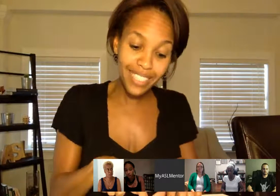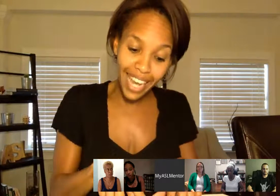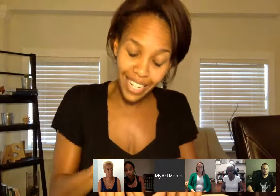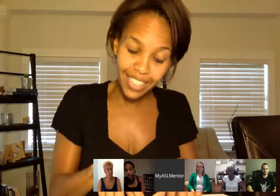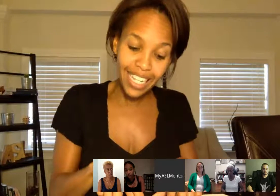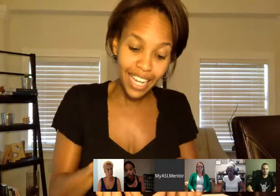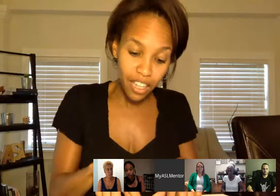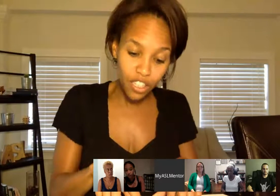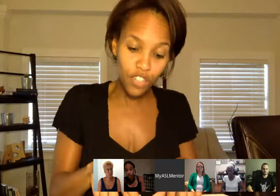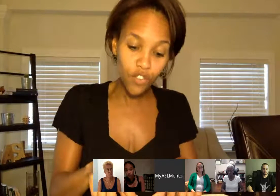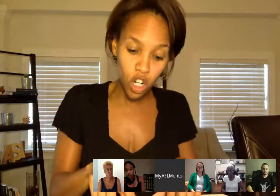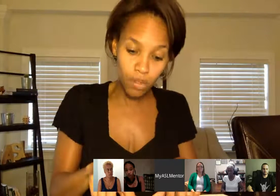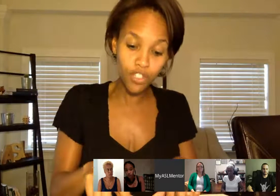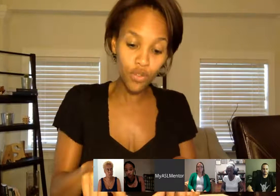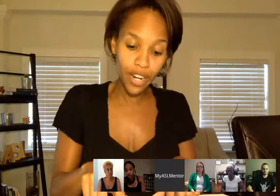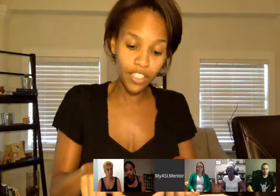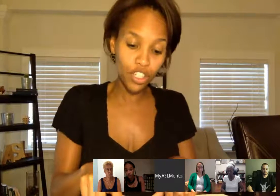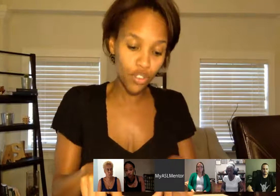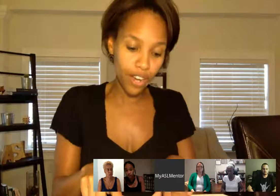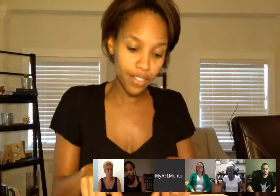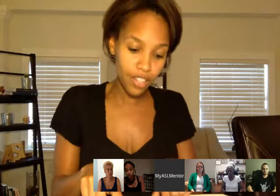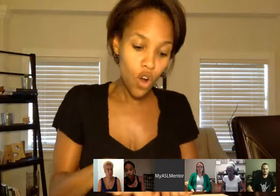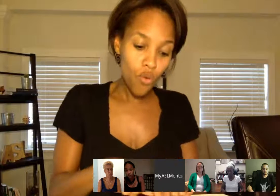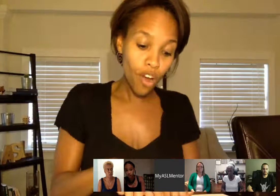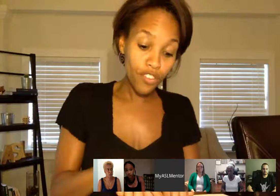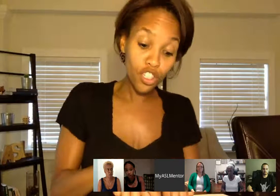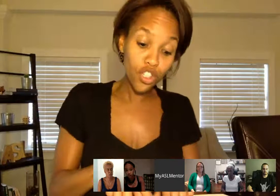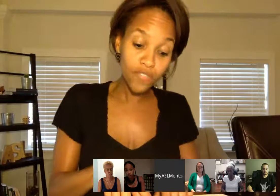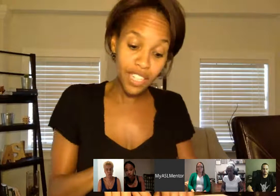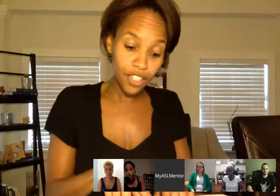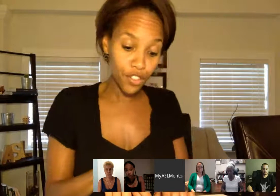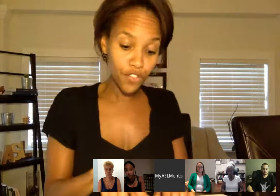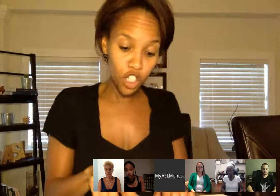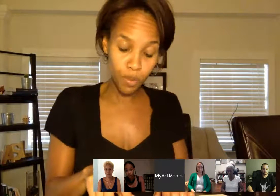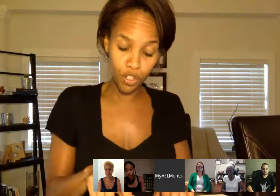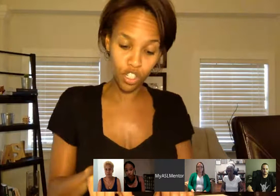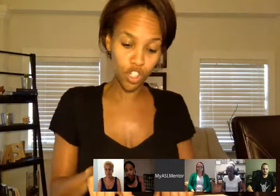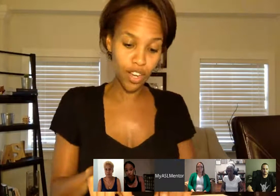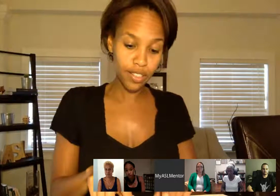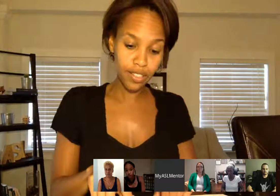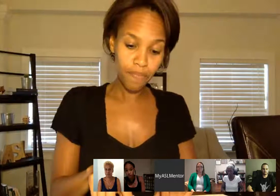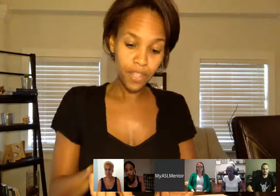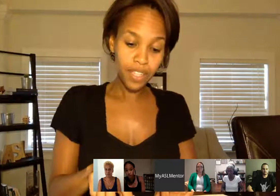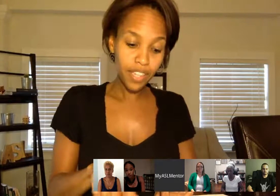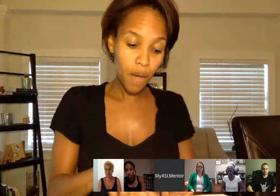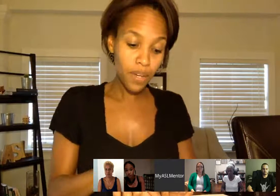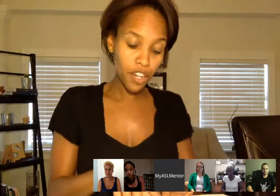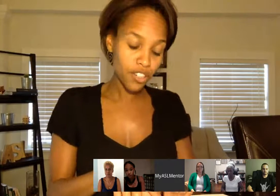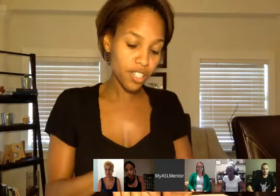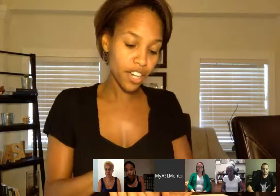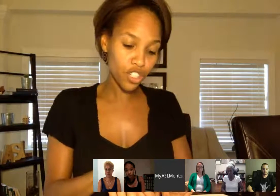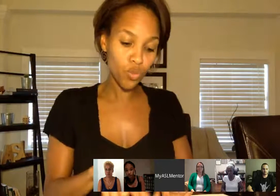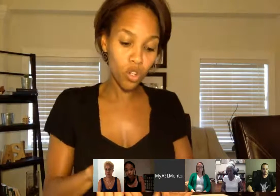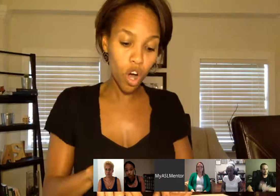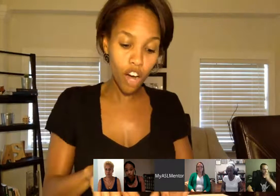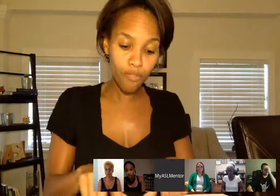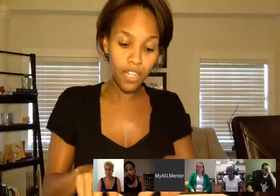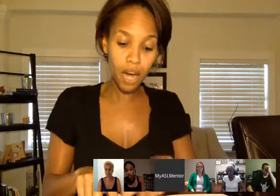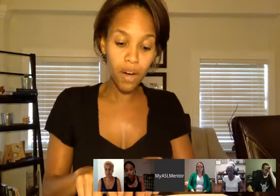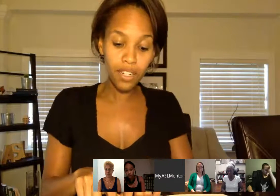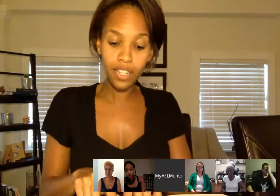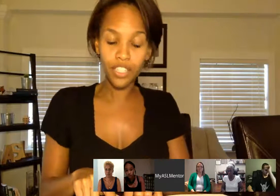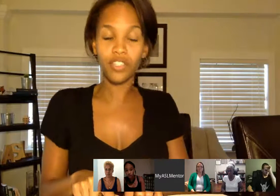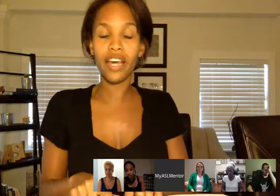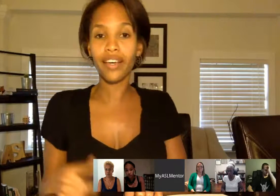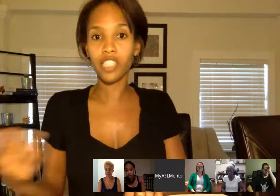and maintains the English form of direct address rather than shifting into first-person address, the topic under discussion will often